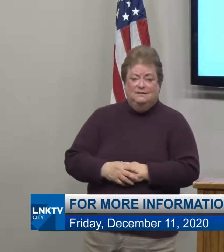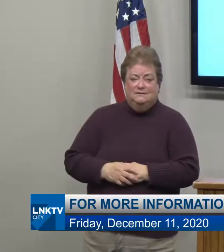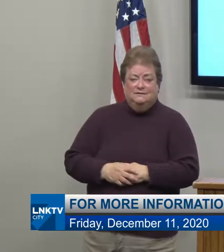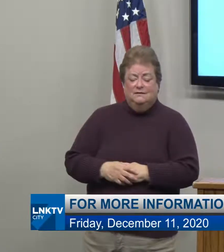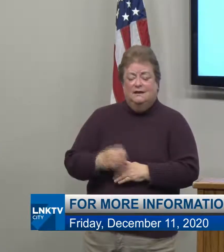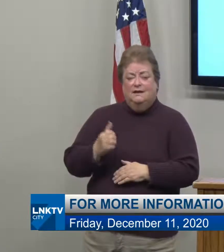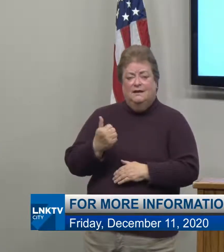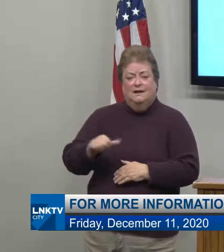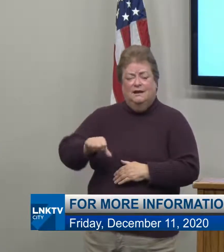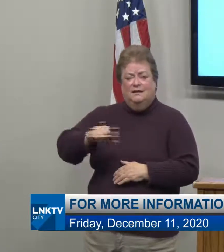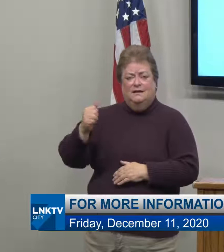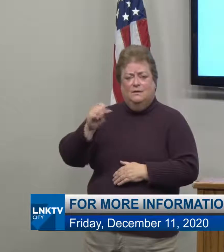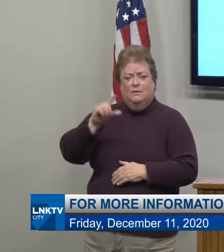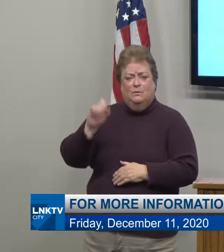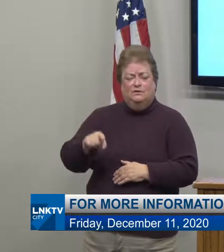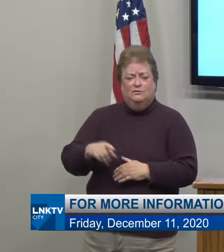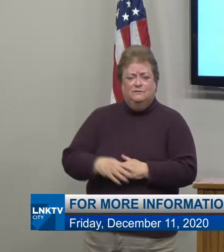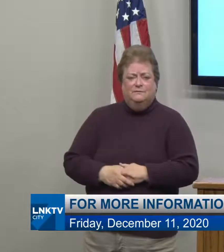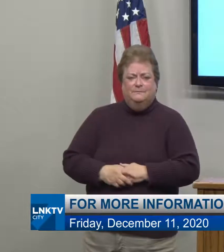Other questions?